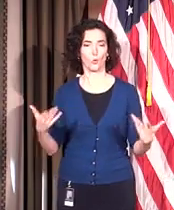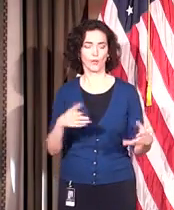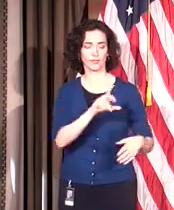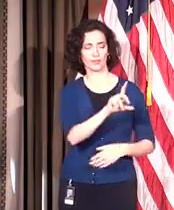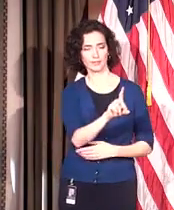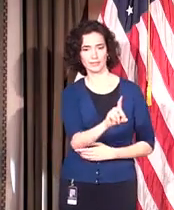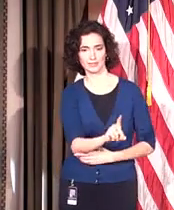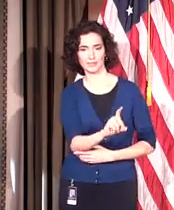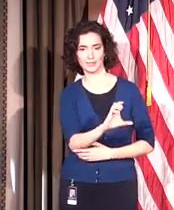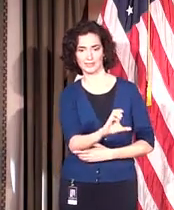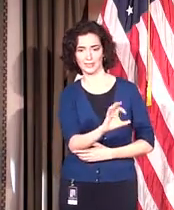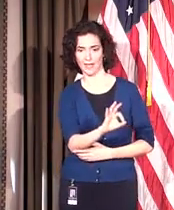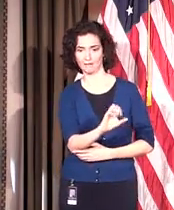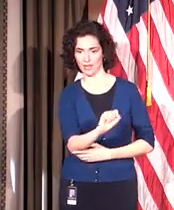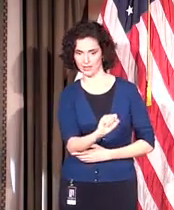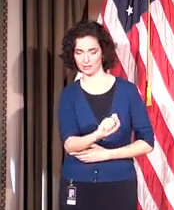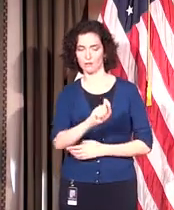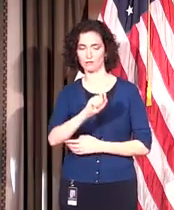dcfs.la.gov.